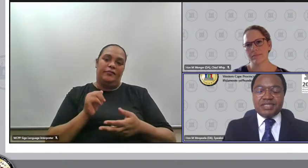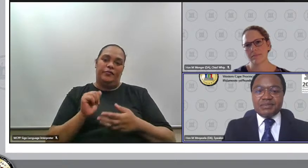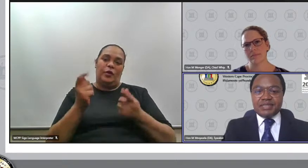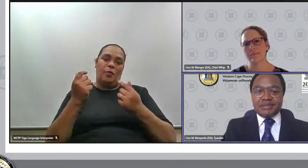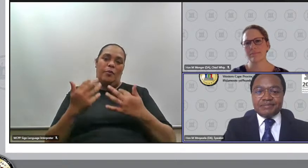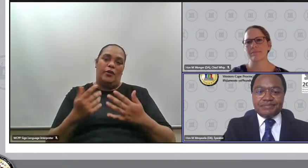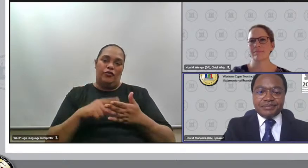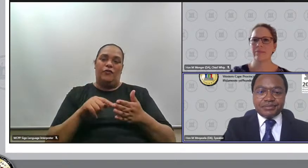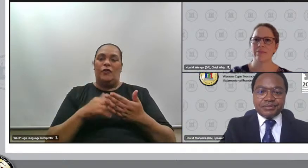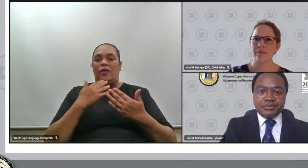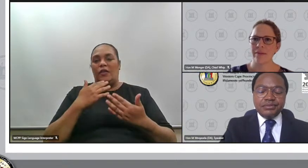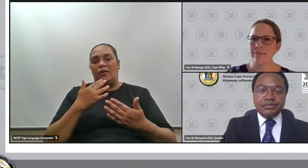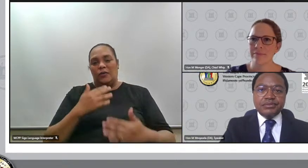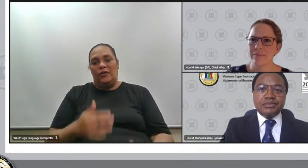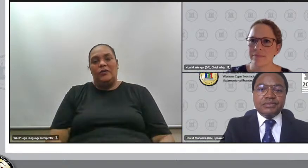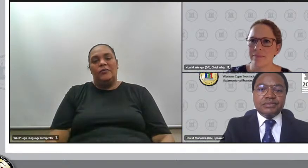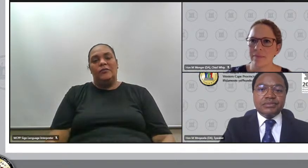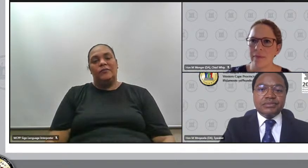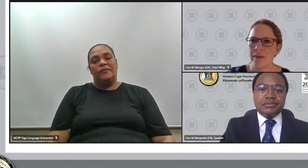vote. Thank you very much.